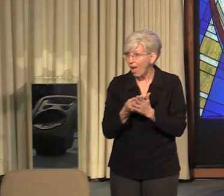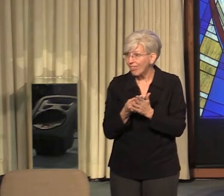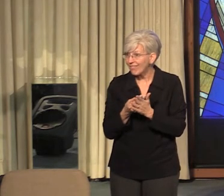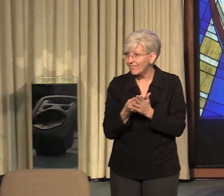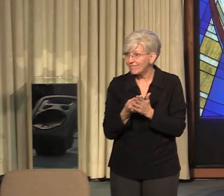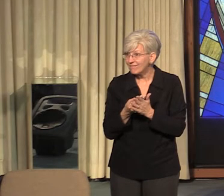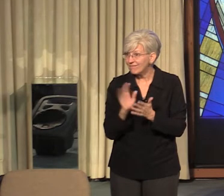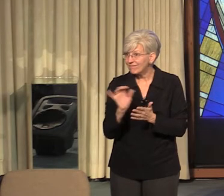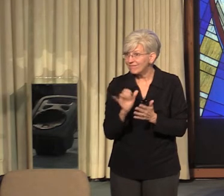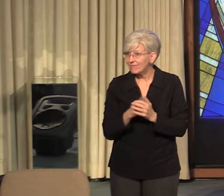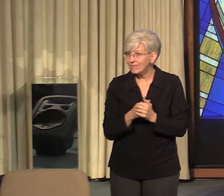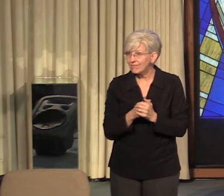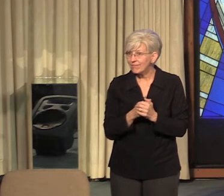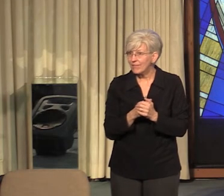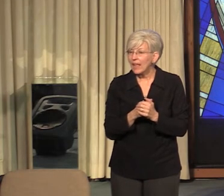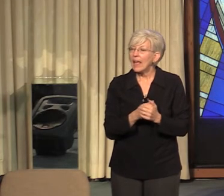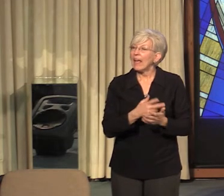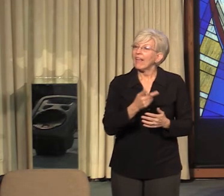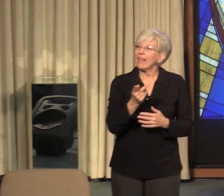They dedicated themselves.